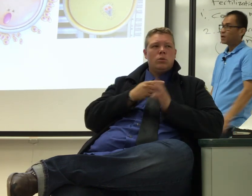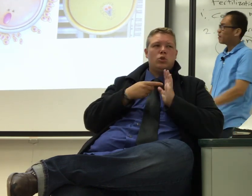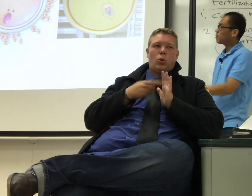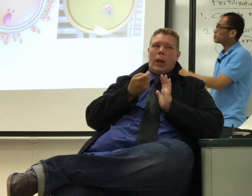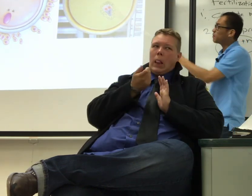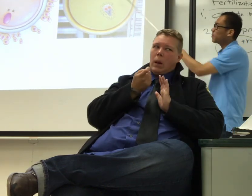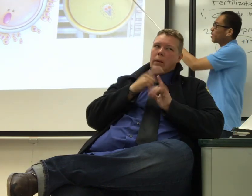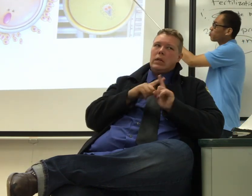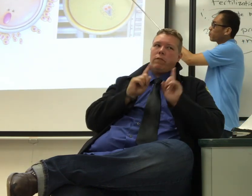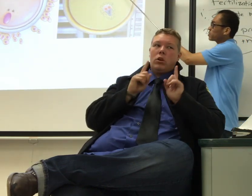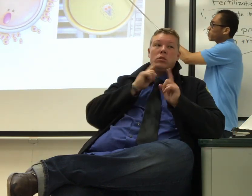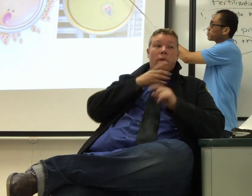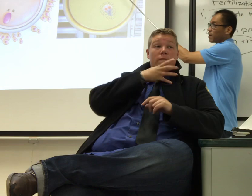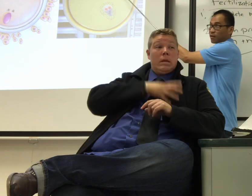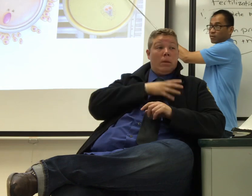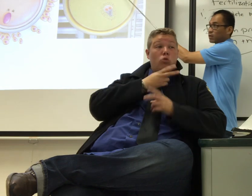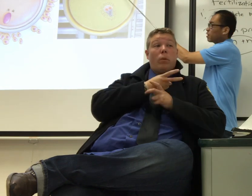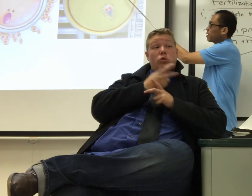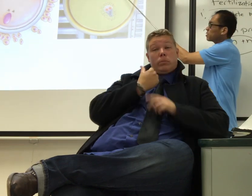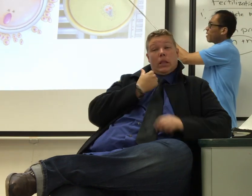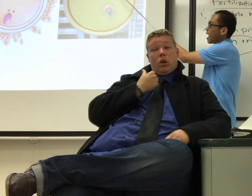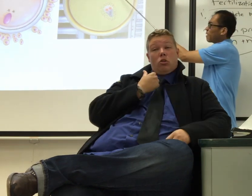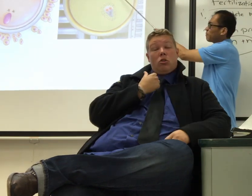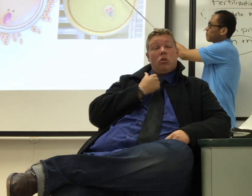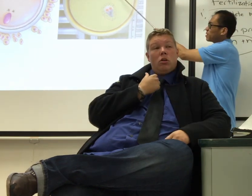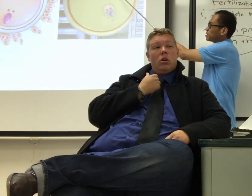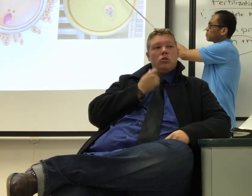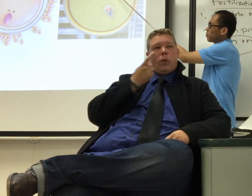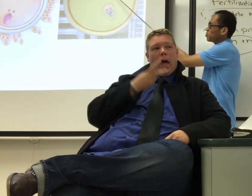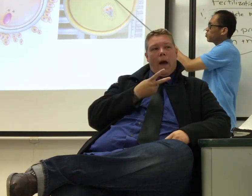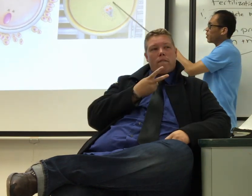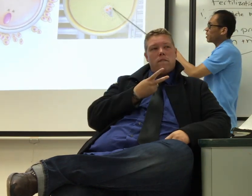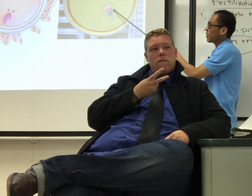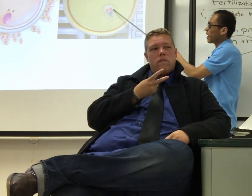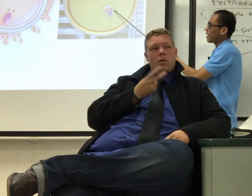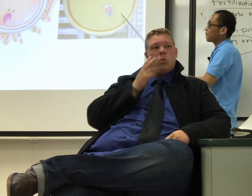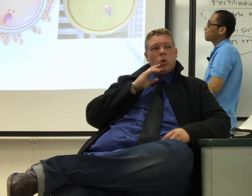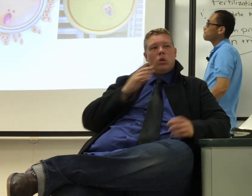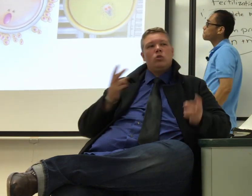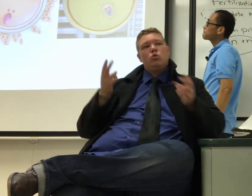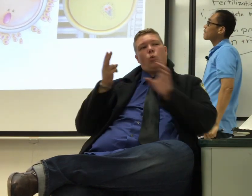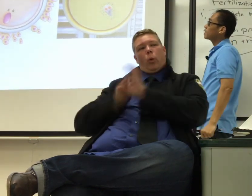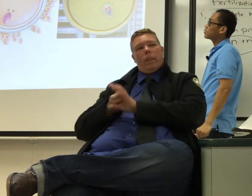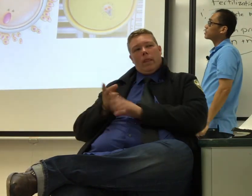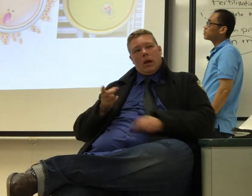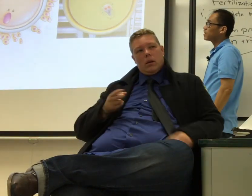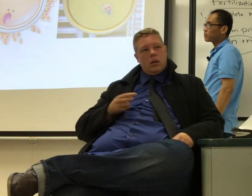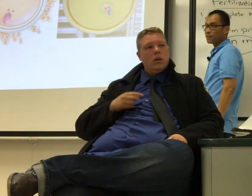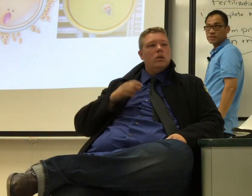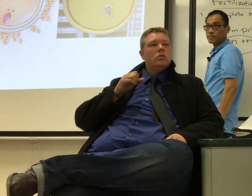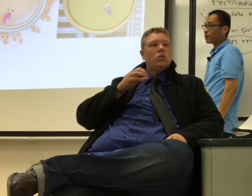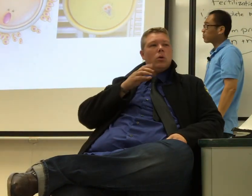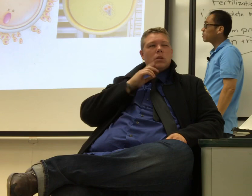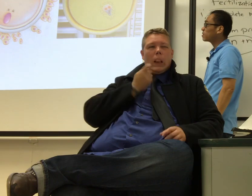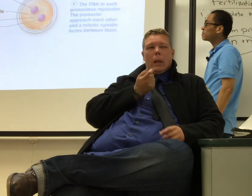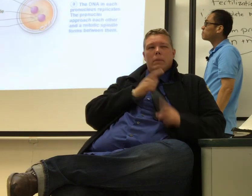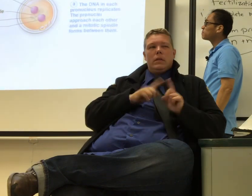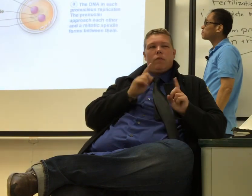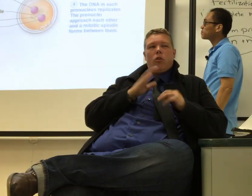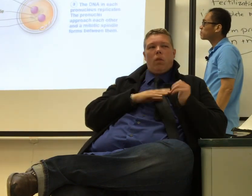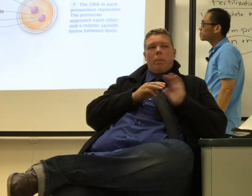differently. There's the female chromosomes there. So half of this will join that. So it's a little different on this